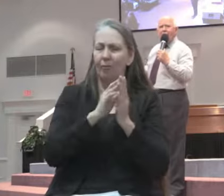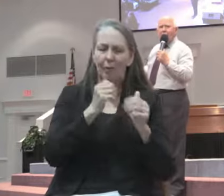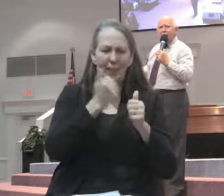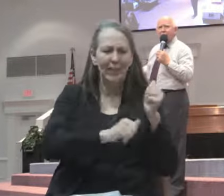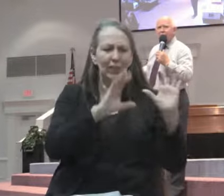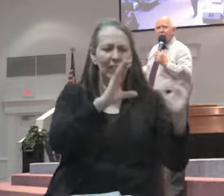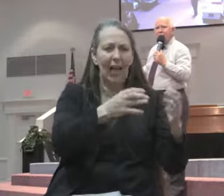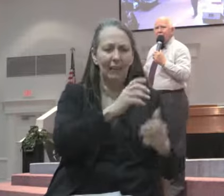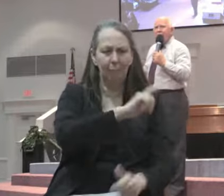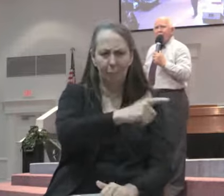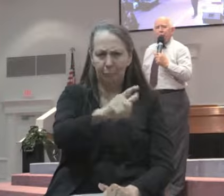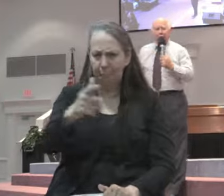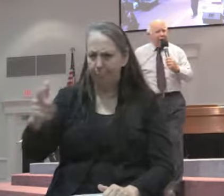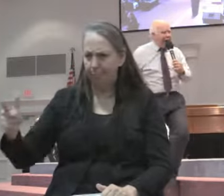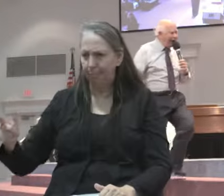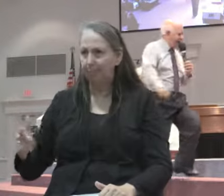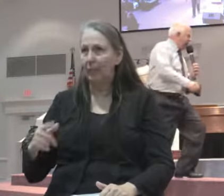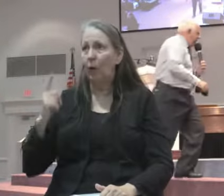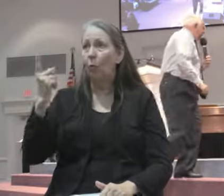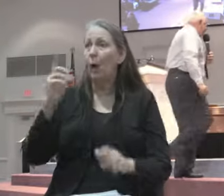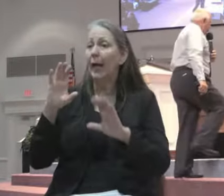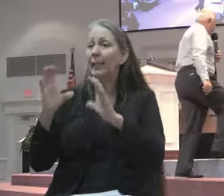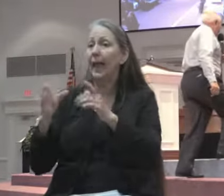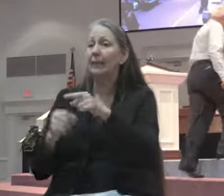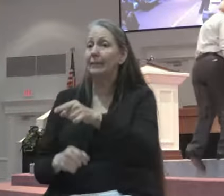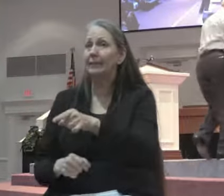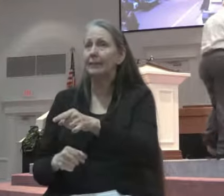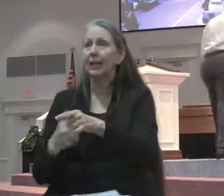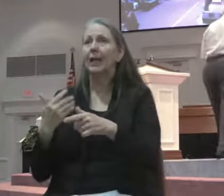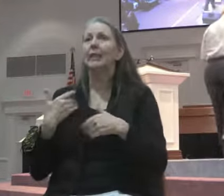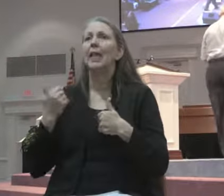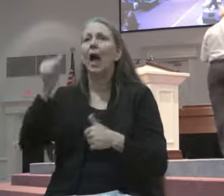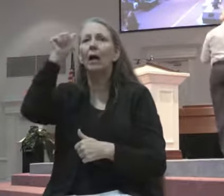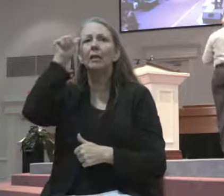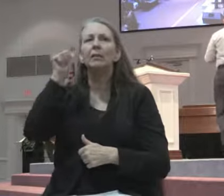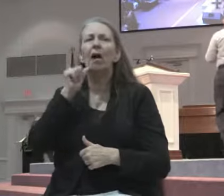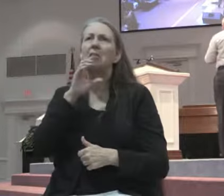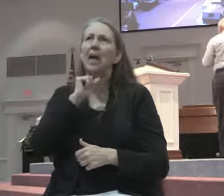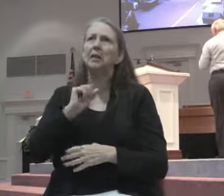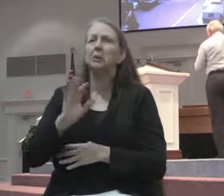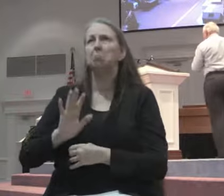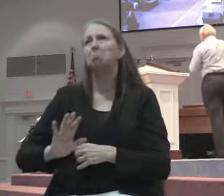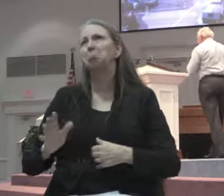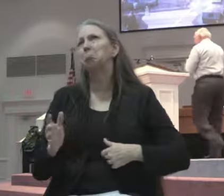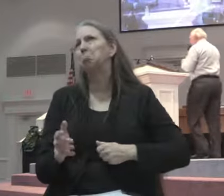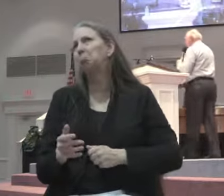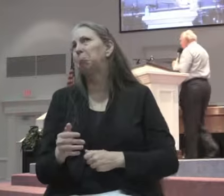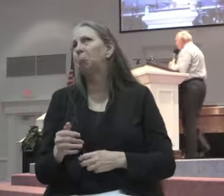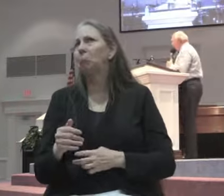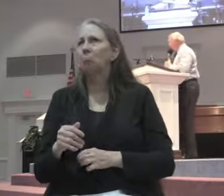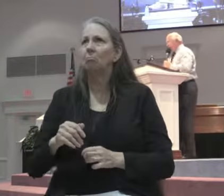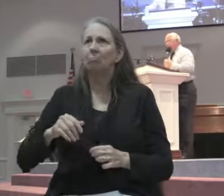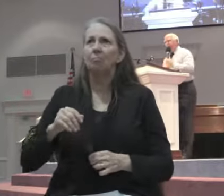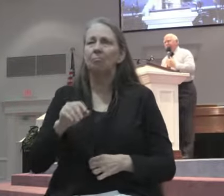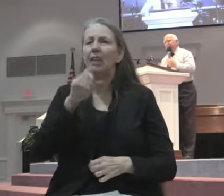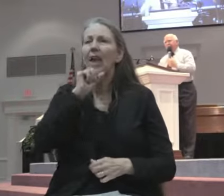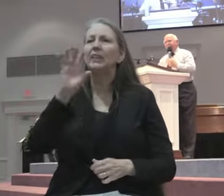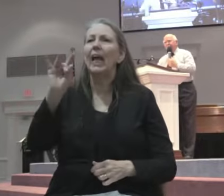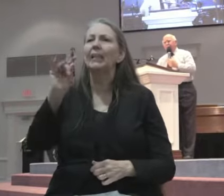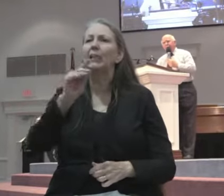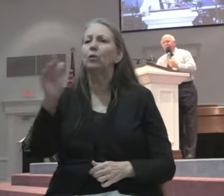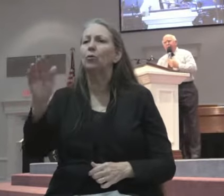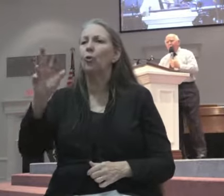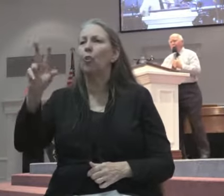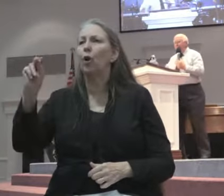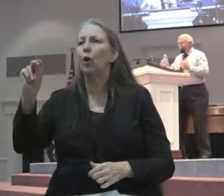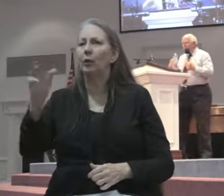class to class. Had one class, it was young adults from about, oh, I don't know, maybe 18 years old,